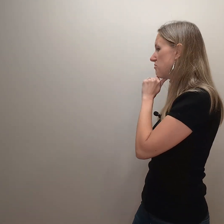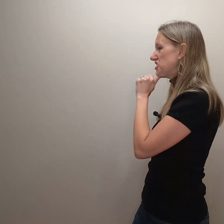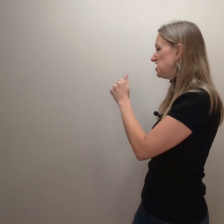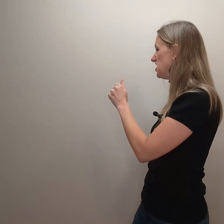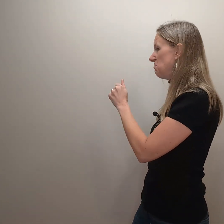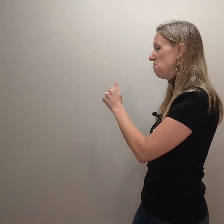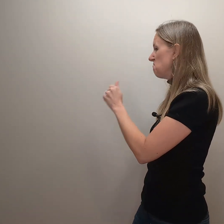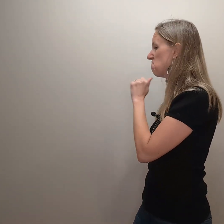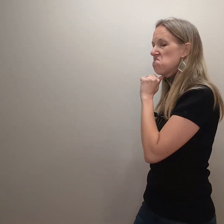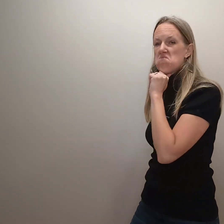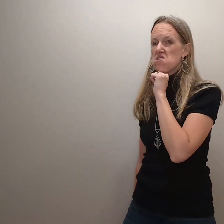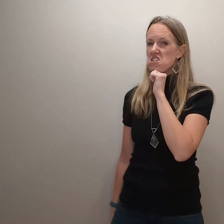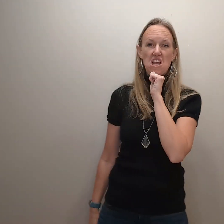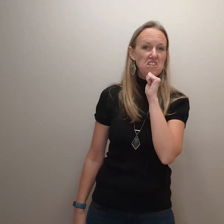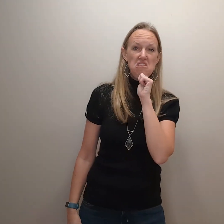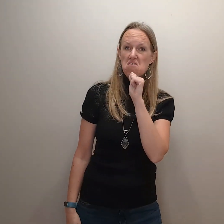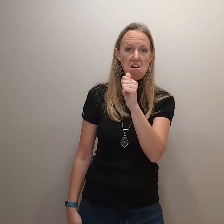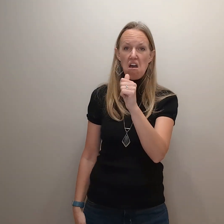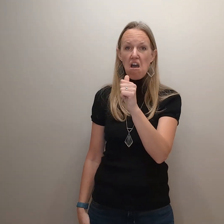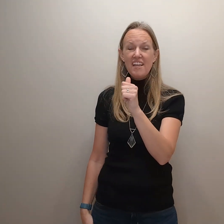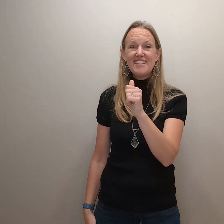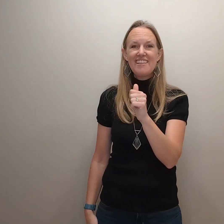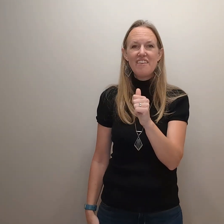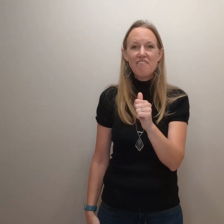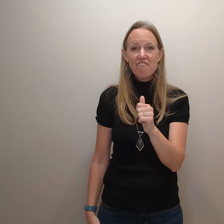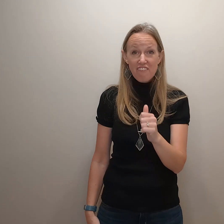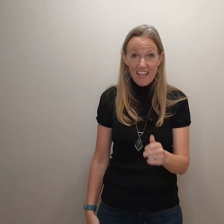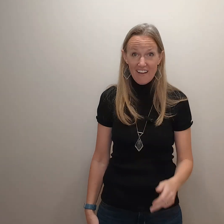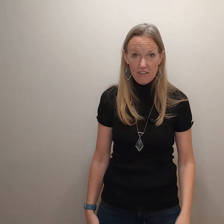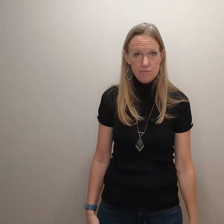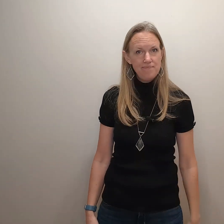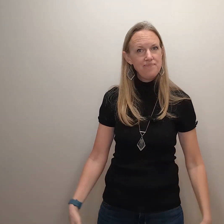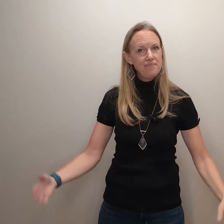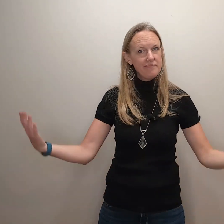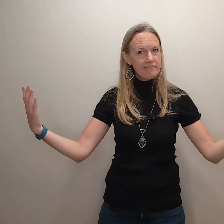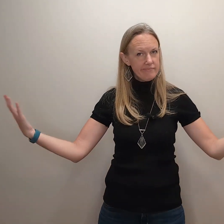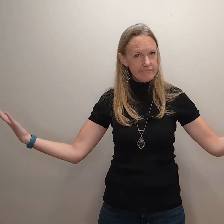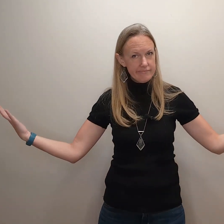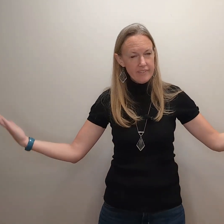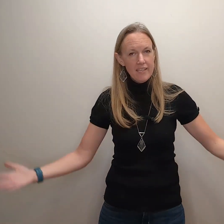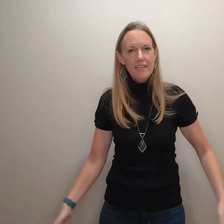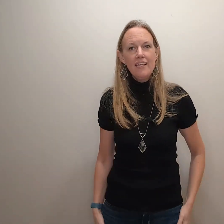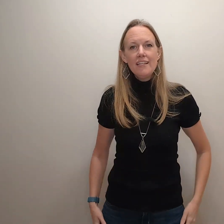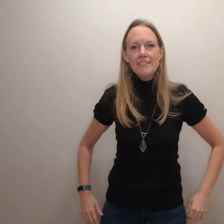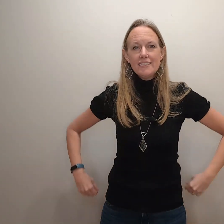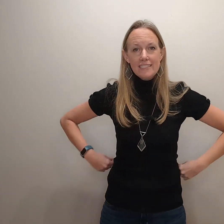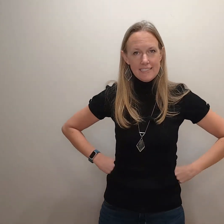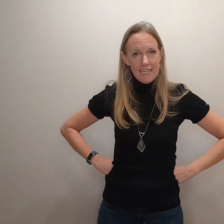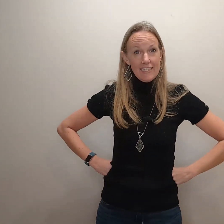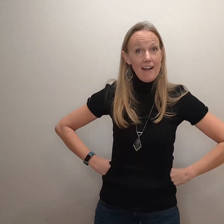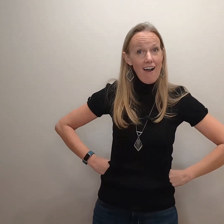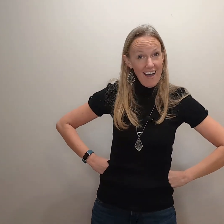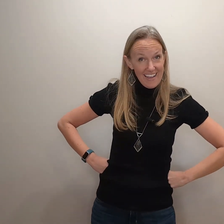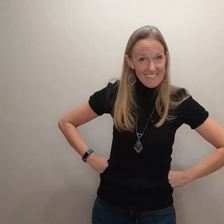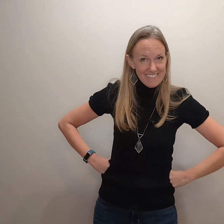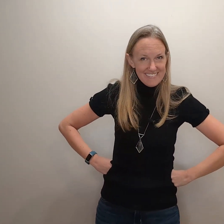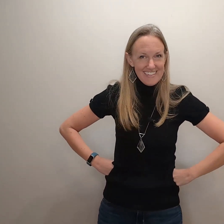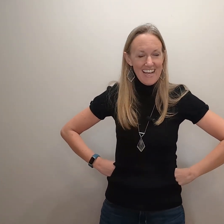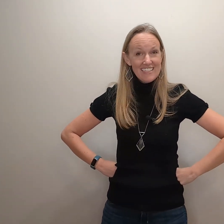your chin. Shall not, and then fail. This is a sign that I've had